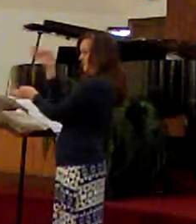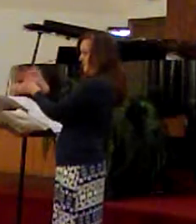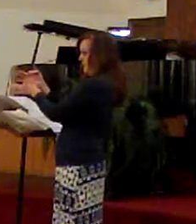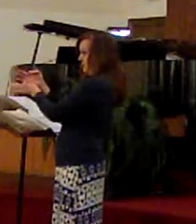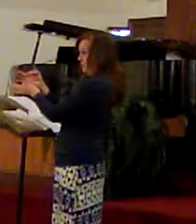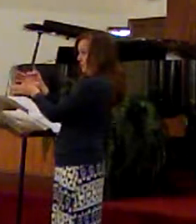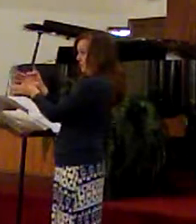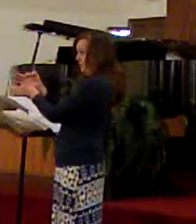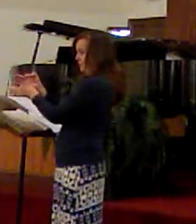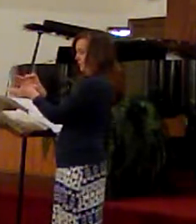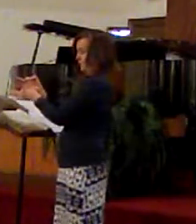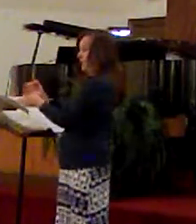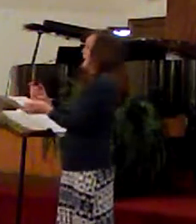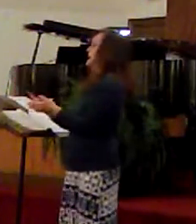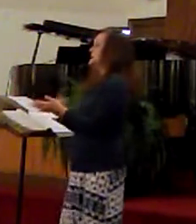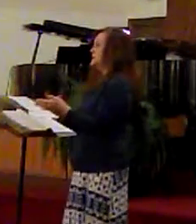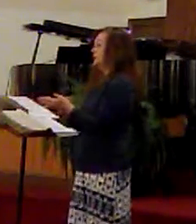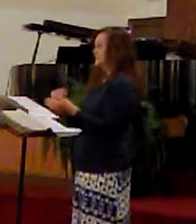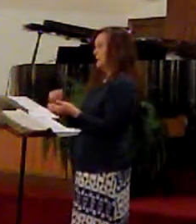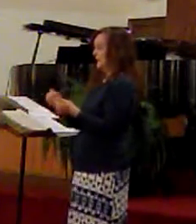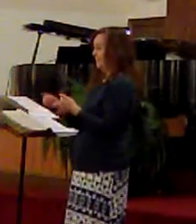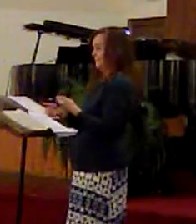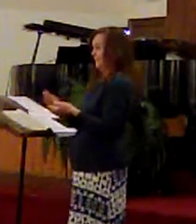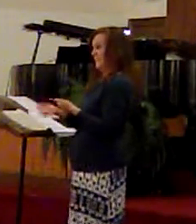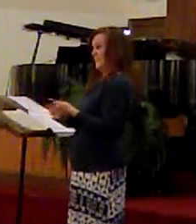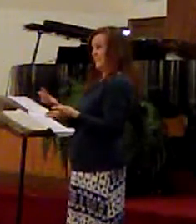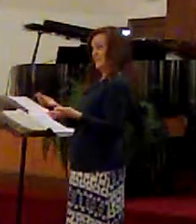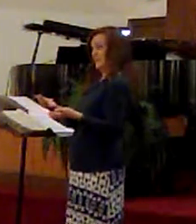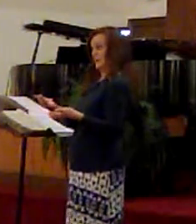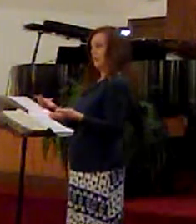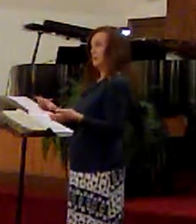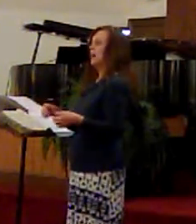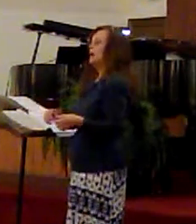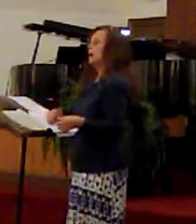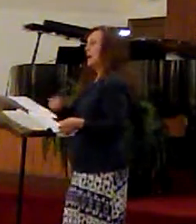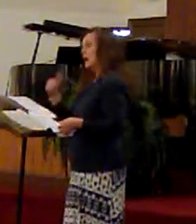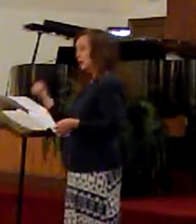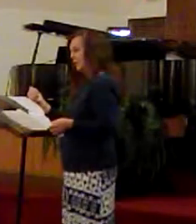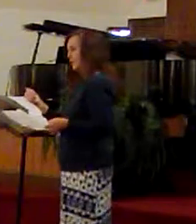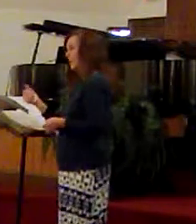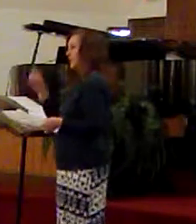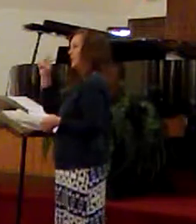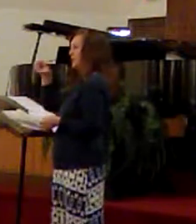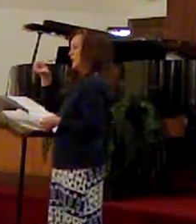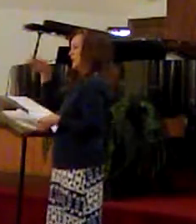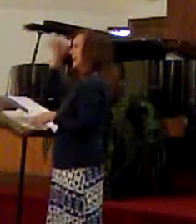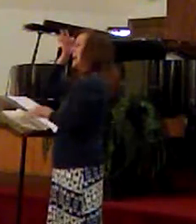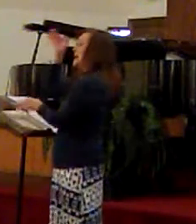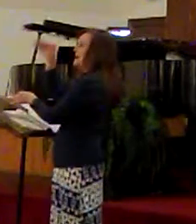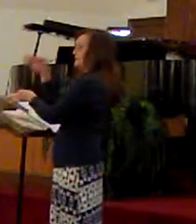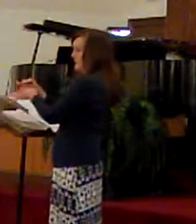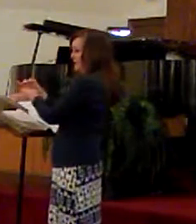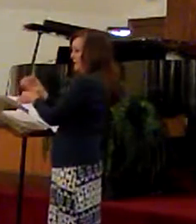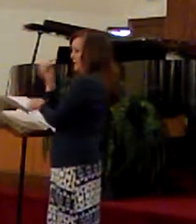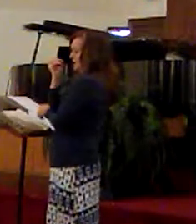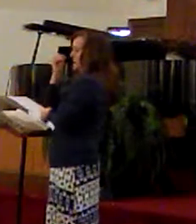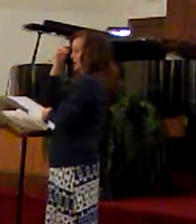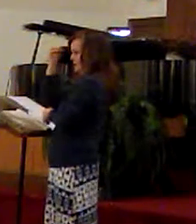Some things will be easy to grasp and others will require faith to understand because they are the works of